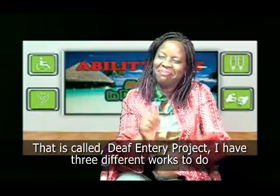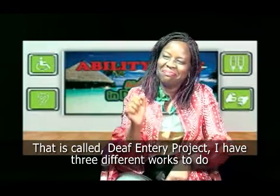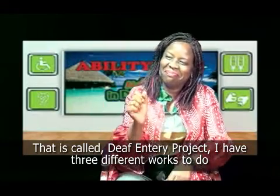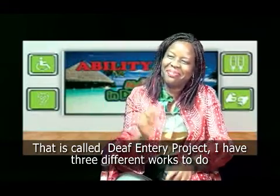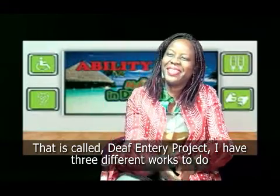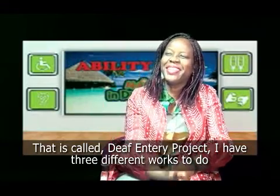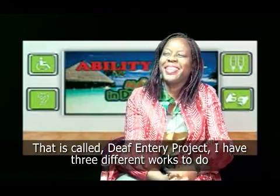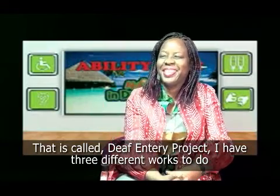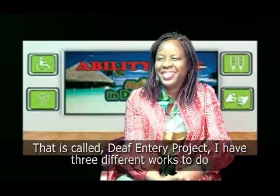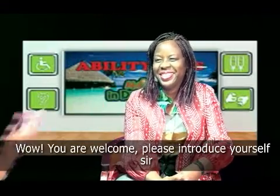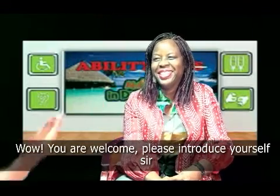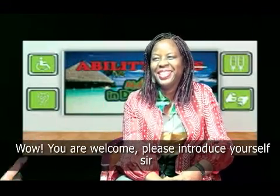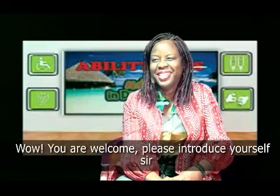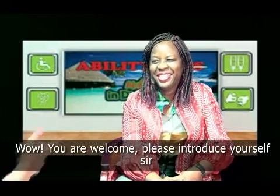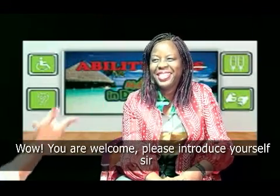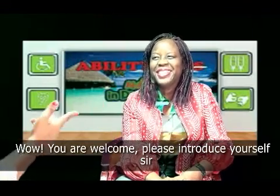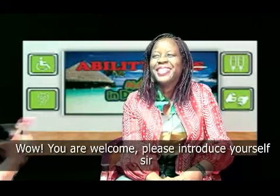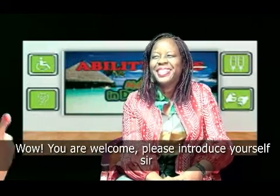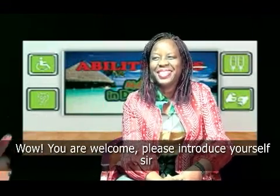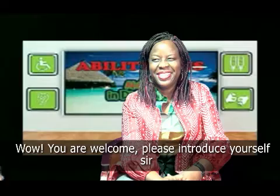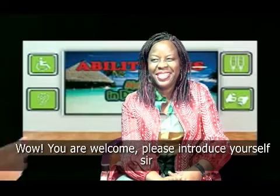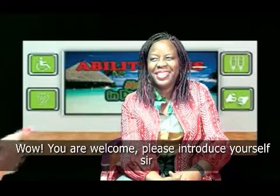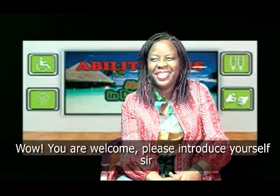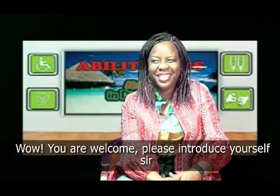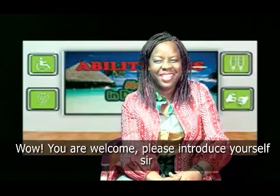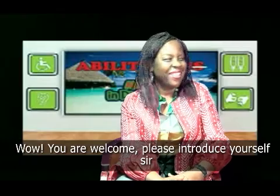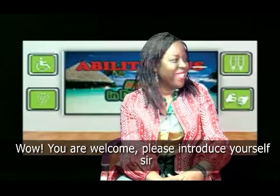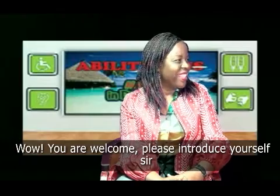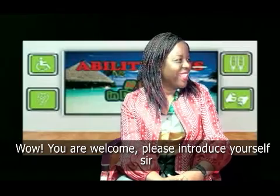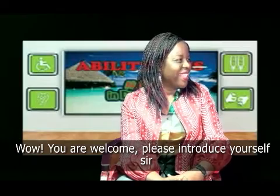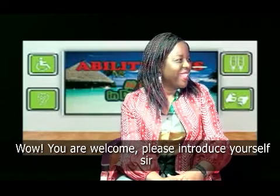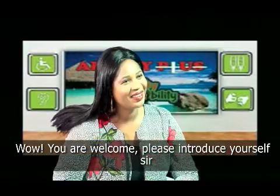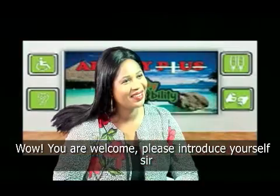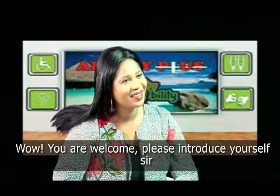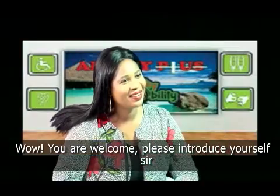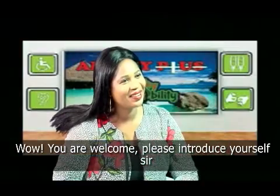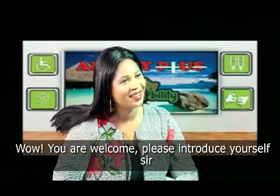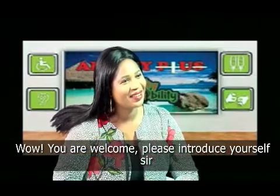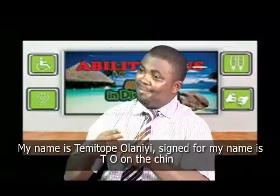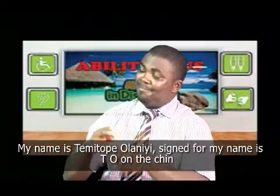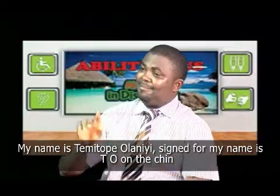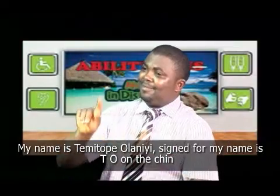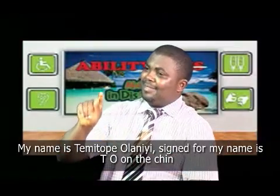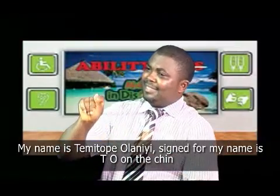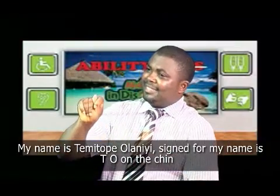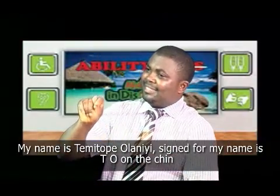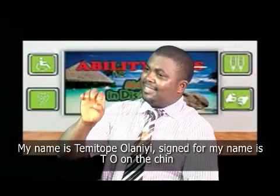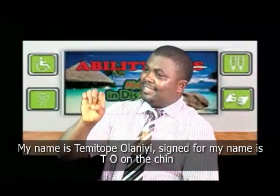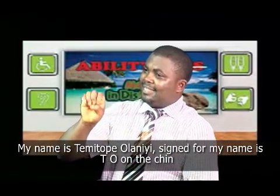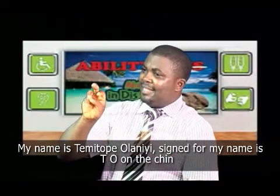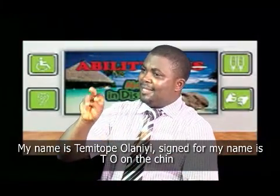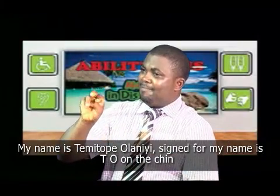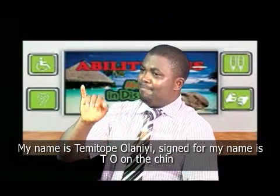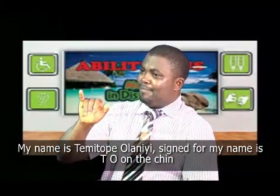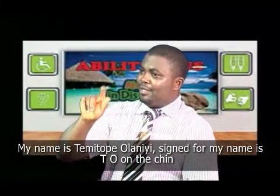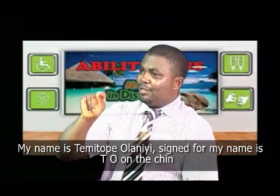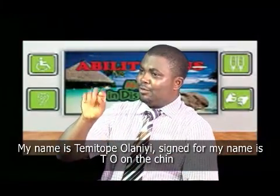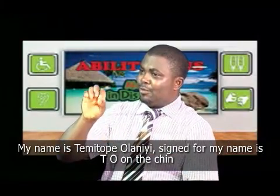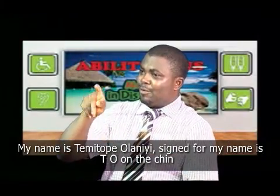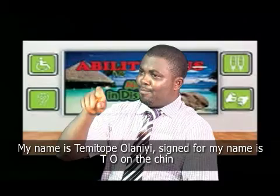different works to do. Wow, you're welcome. Please introduce yourself, sir. My name is